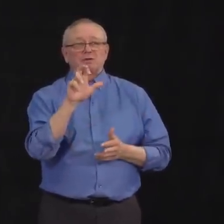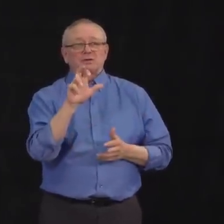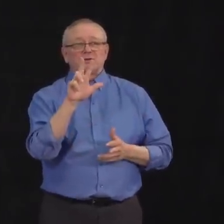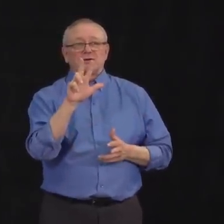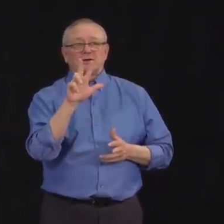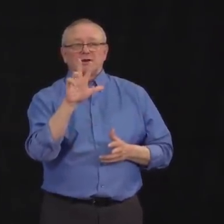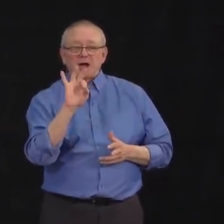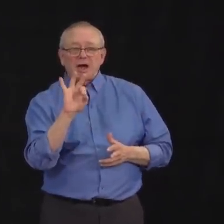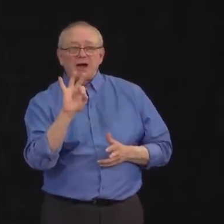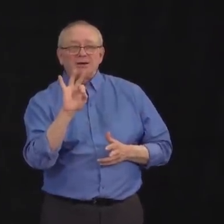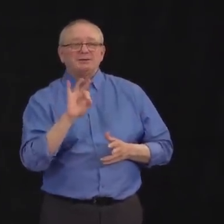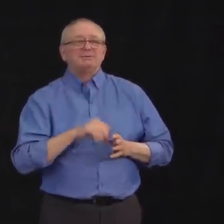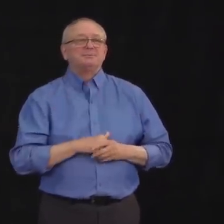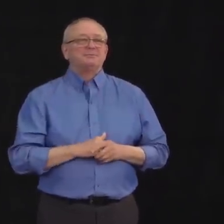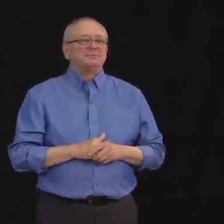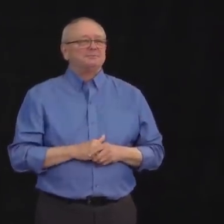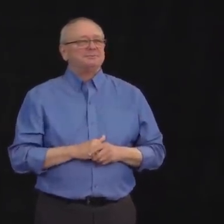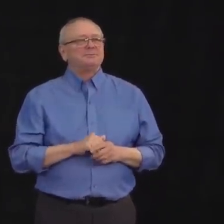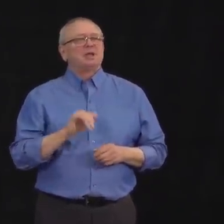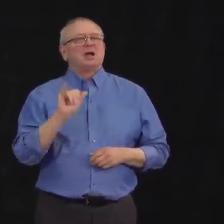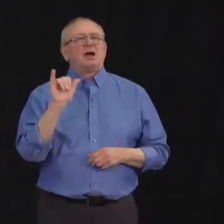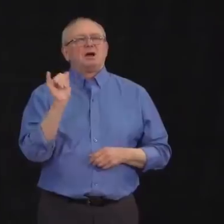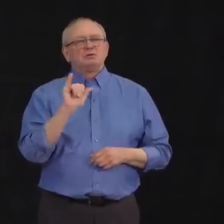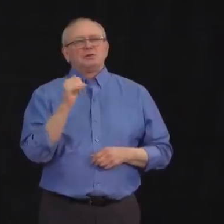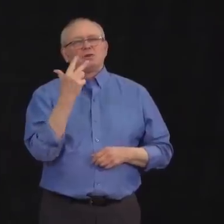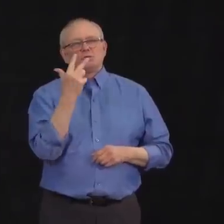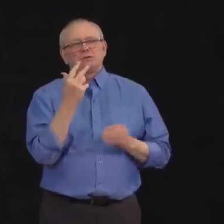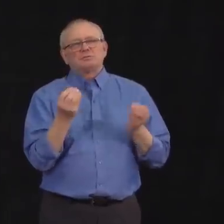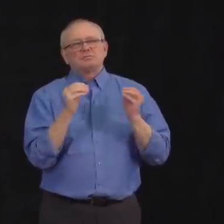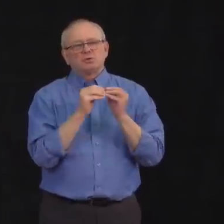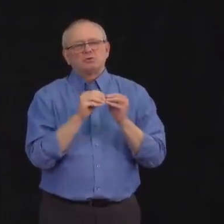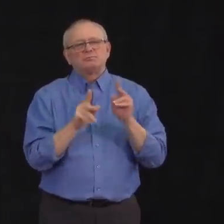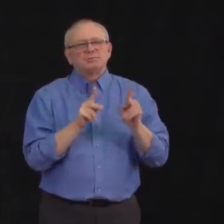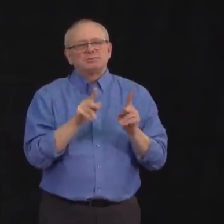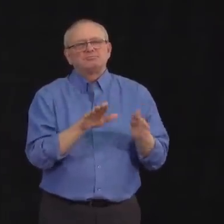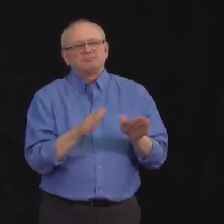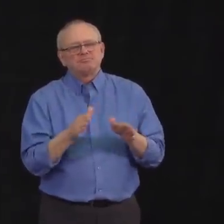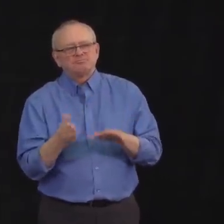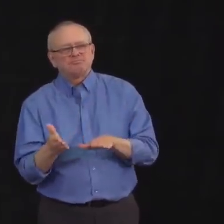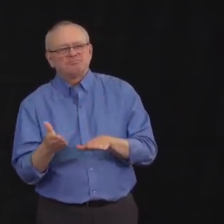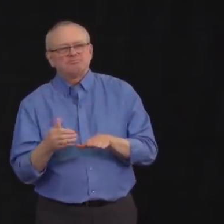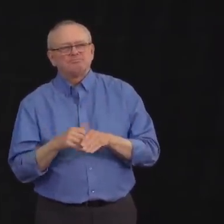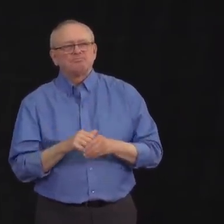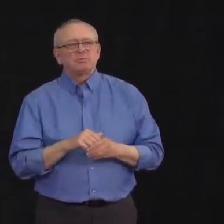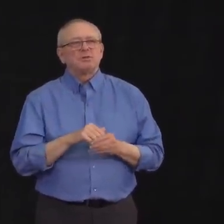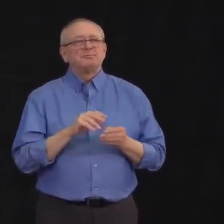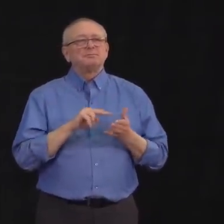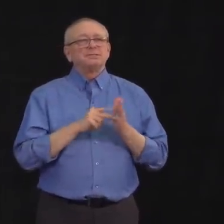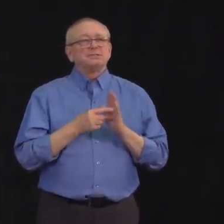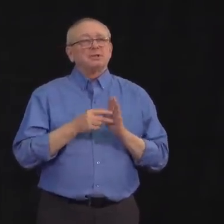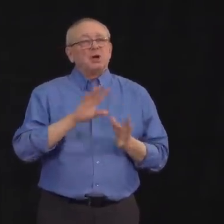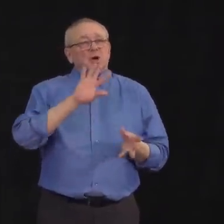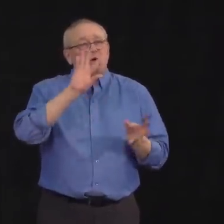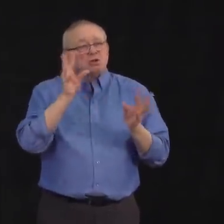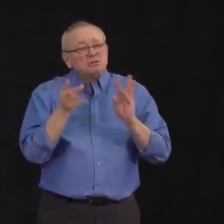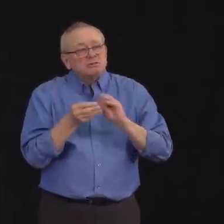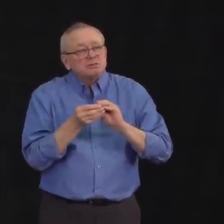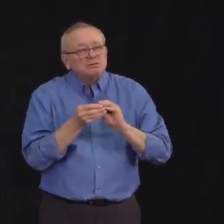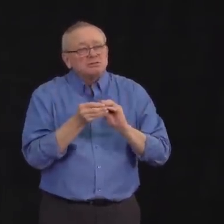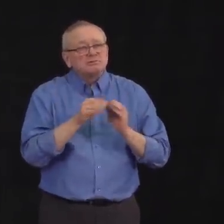we have also confirmed 3 additional deaths in the province. This brings the total number of lives lost to